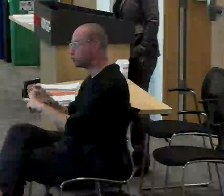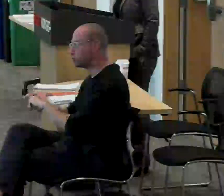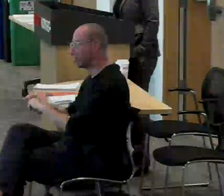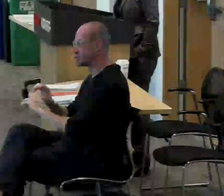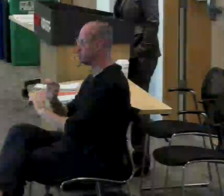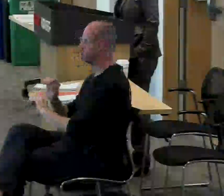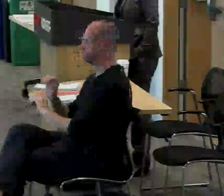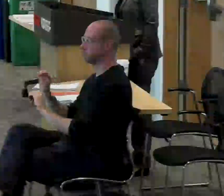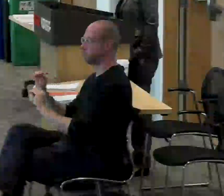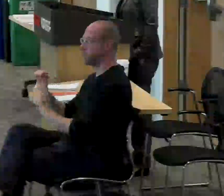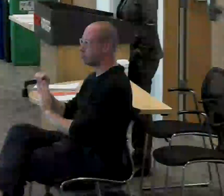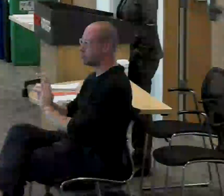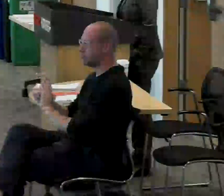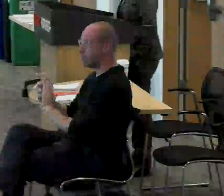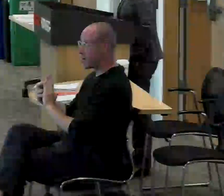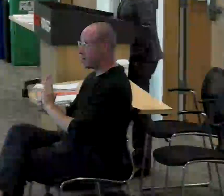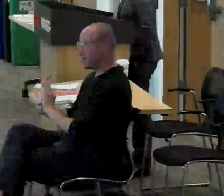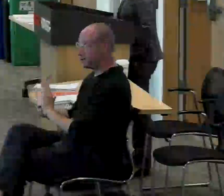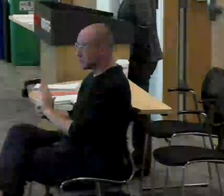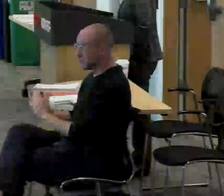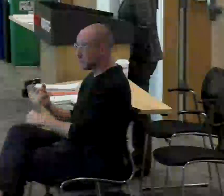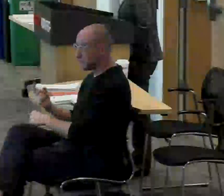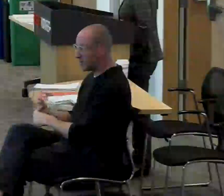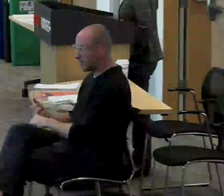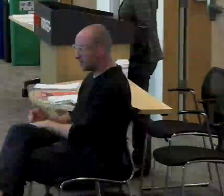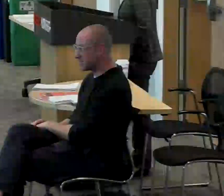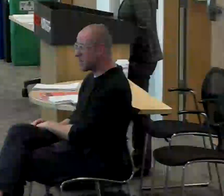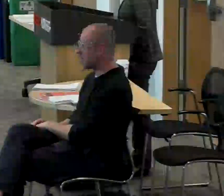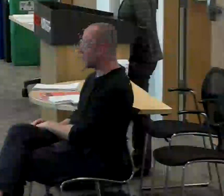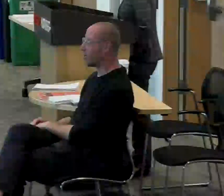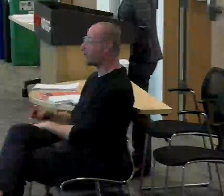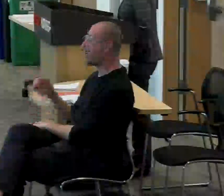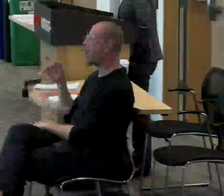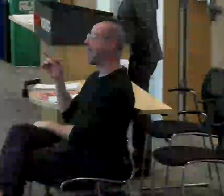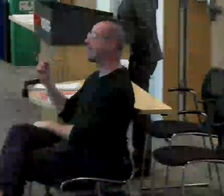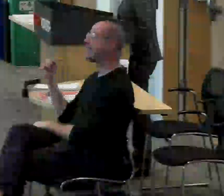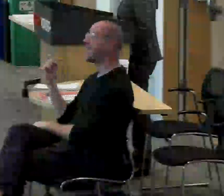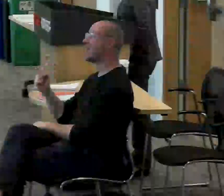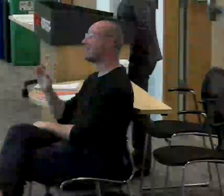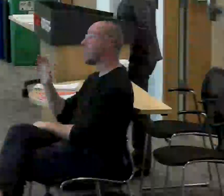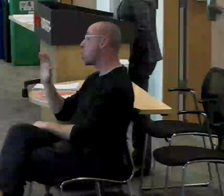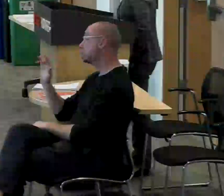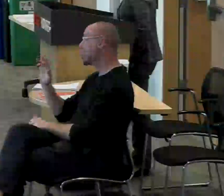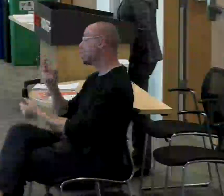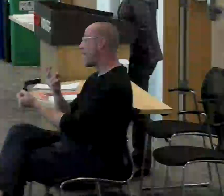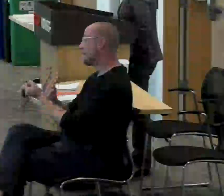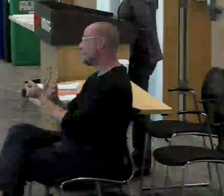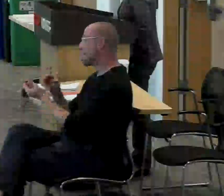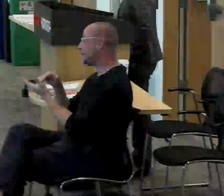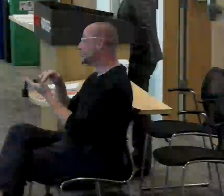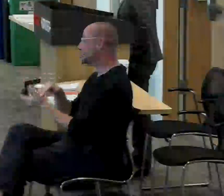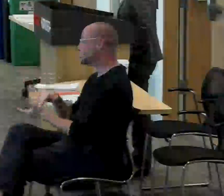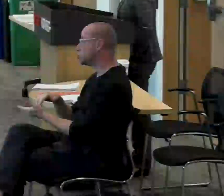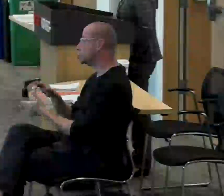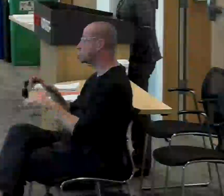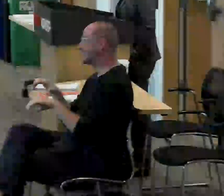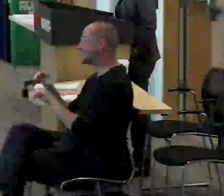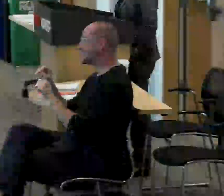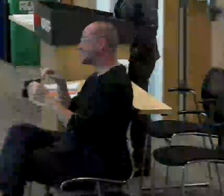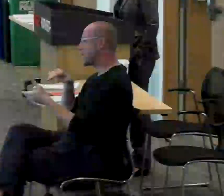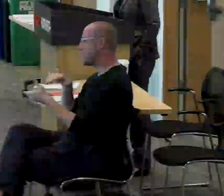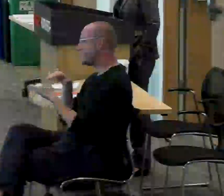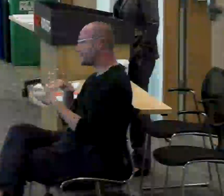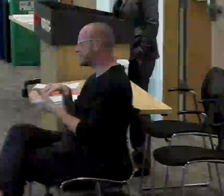up doing was dedicated 25 grad students to study California ABLE. They studied our statute,